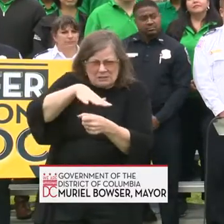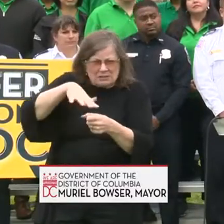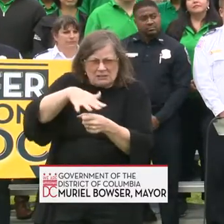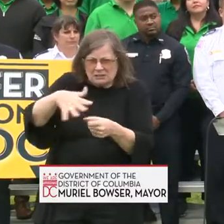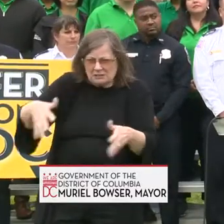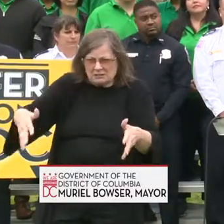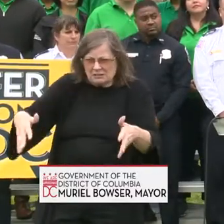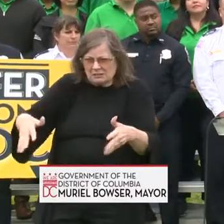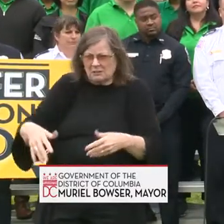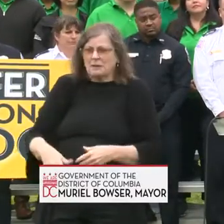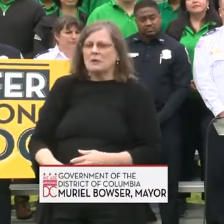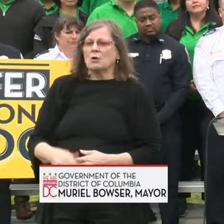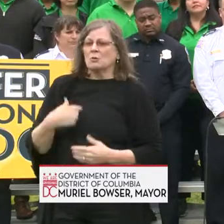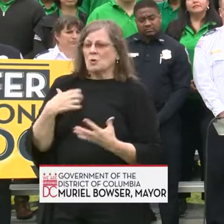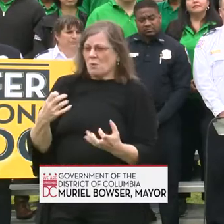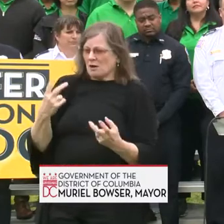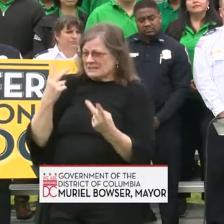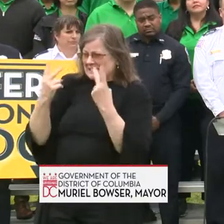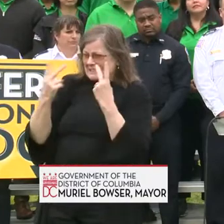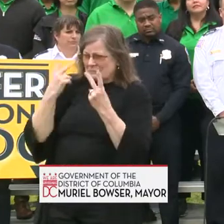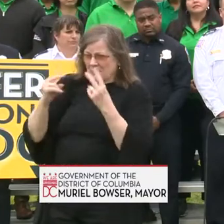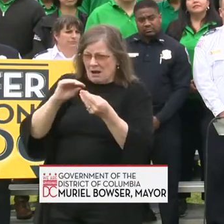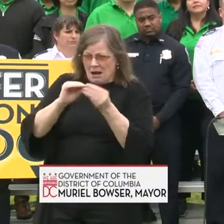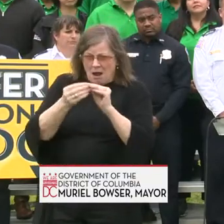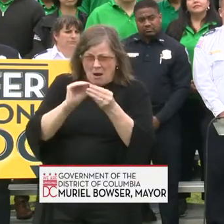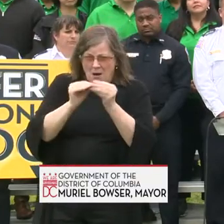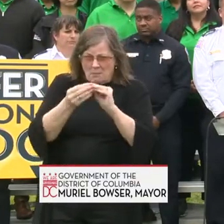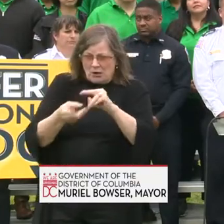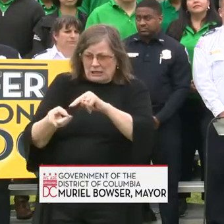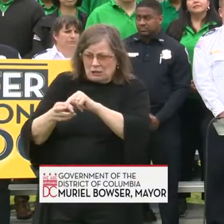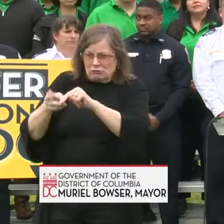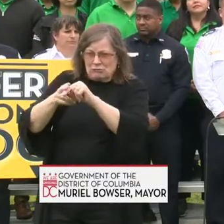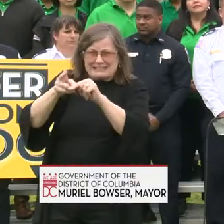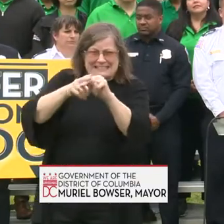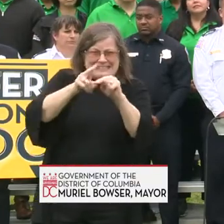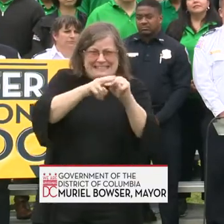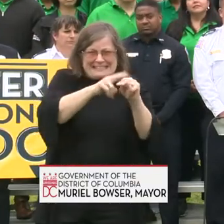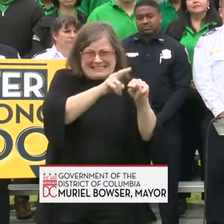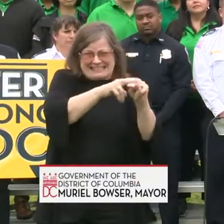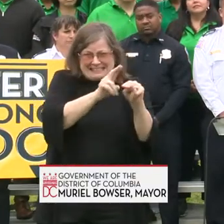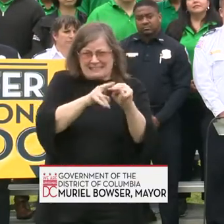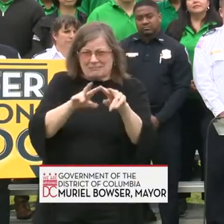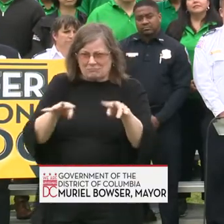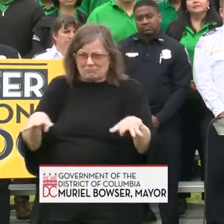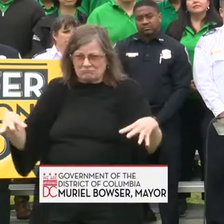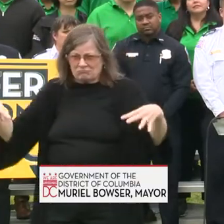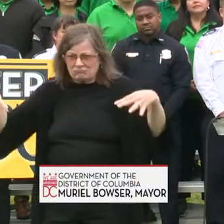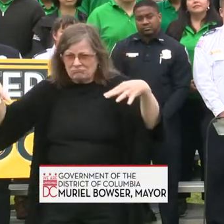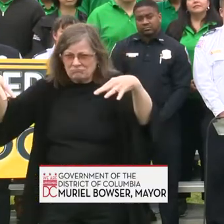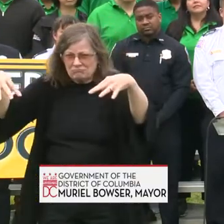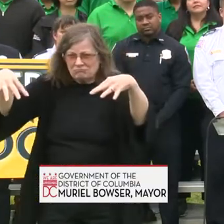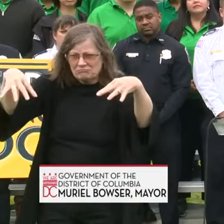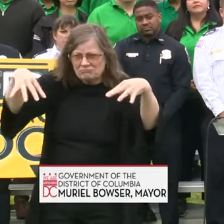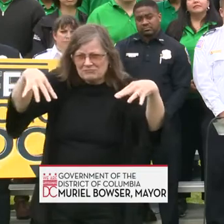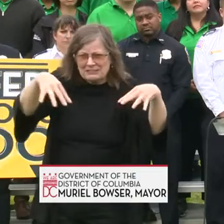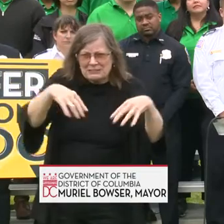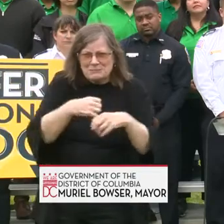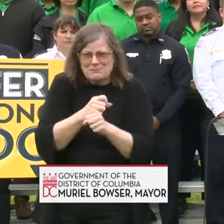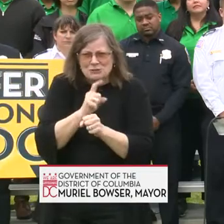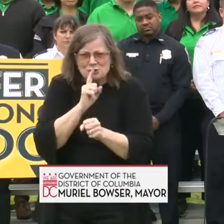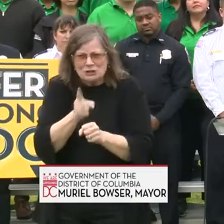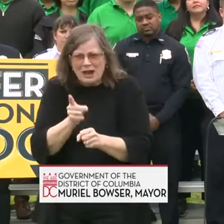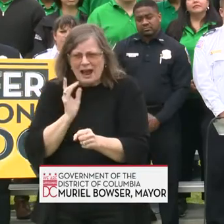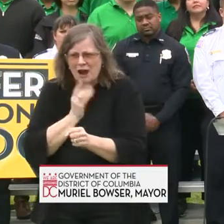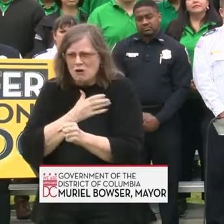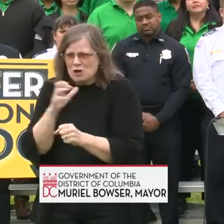want to do is see that number of cameras go up, and we want to see our special crime areas saturated with private security